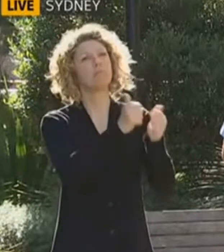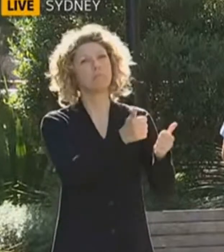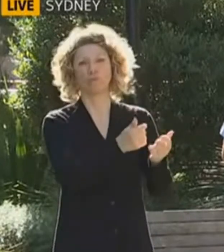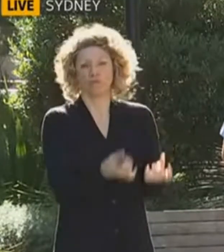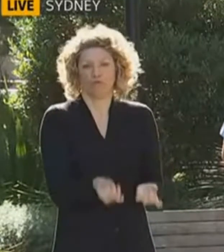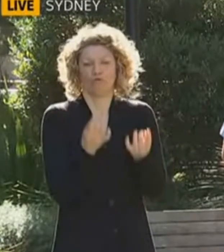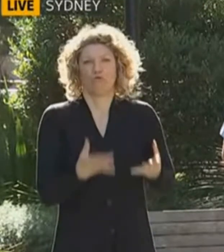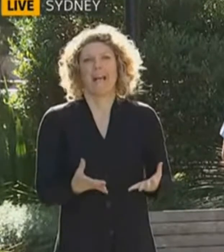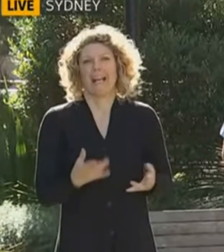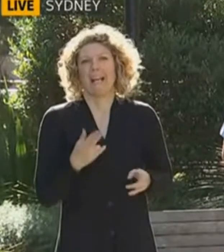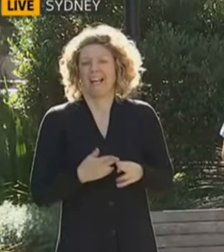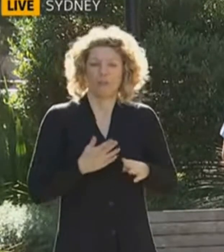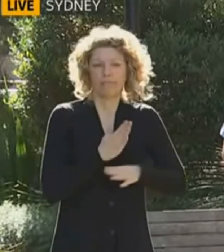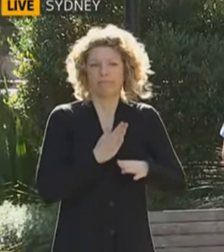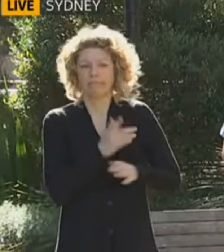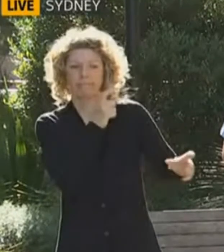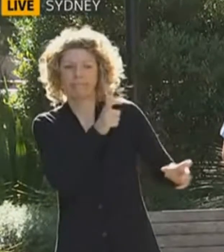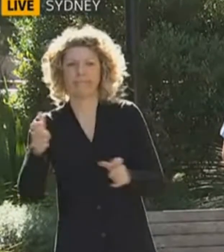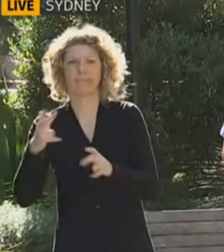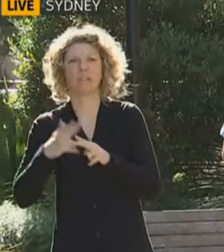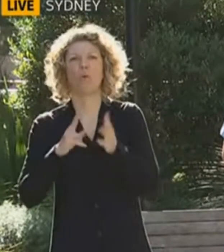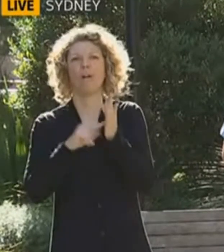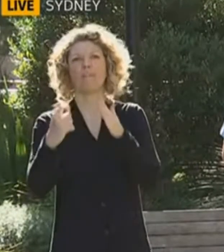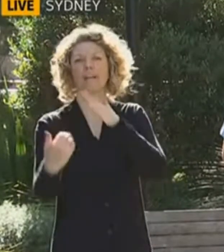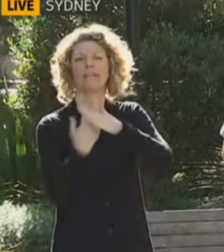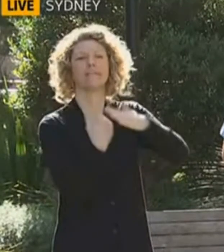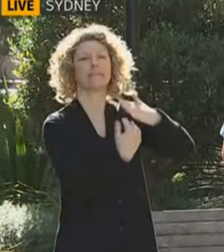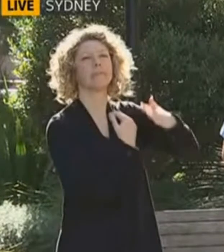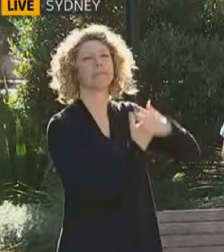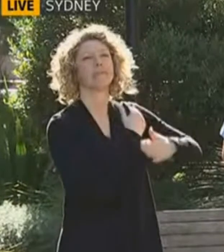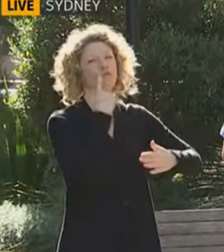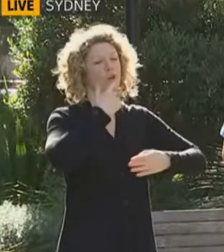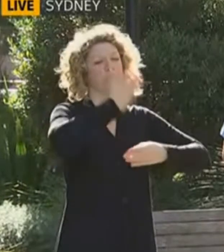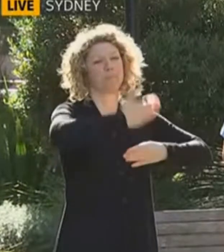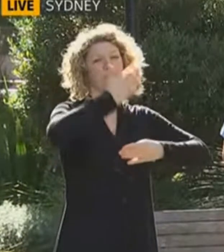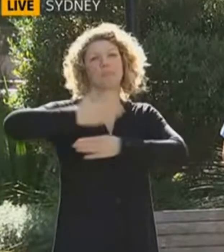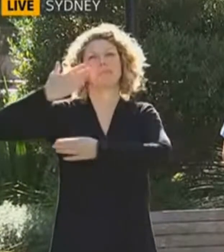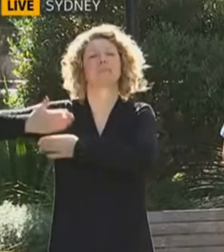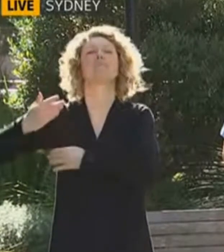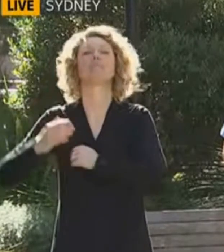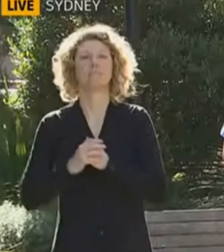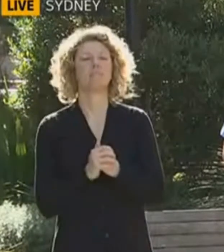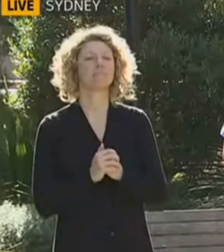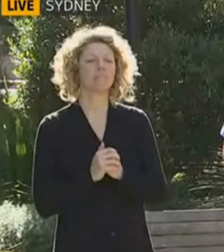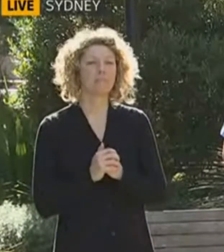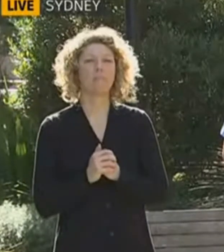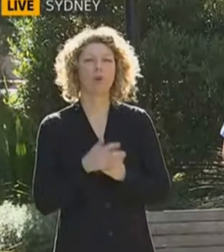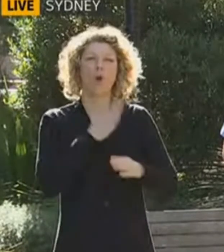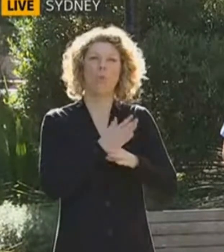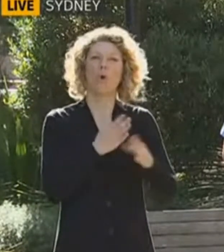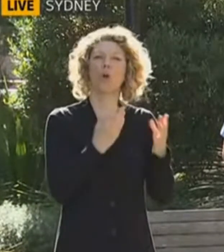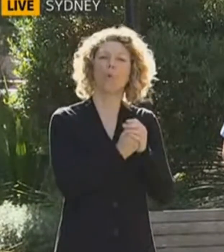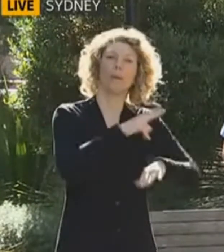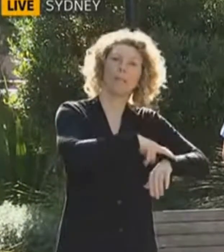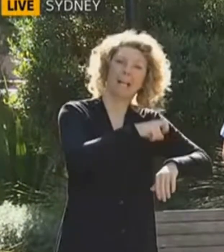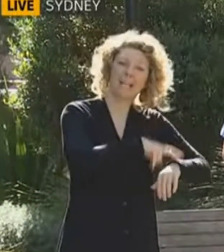under the circumstances, and I want to thank him for the way in which he's been able to coordinate those troops and coordination with